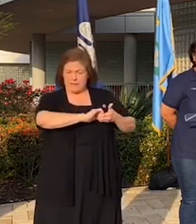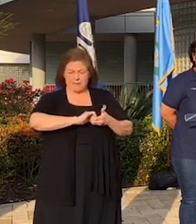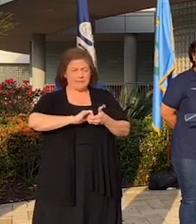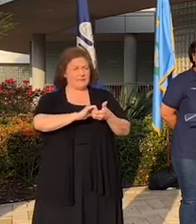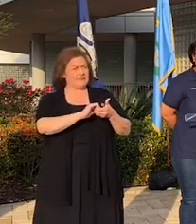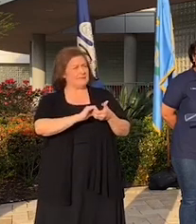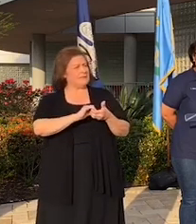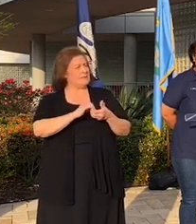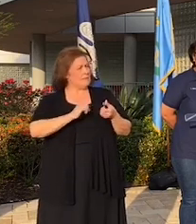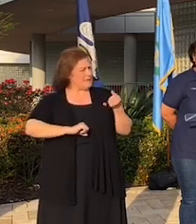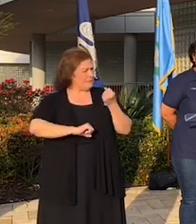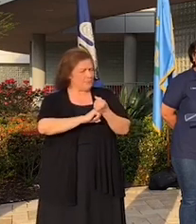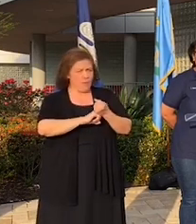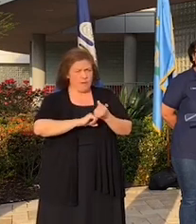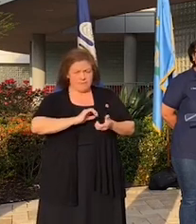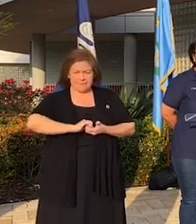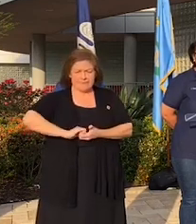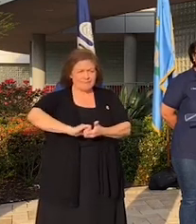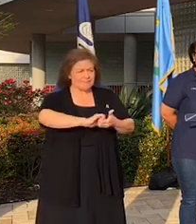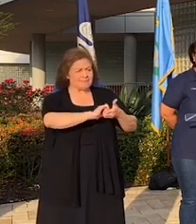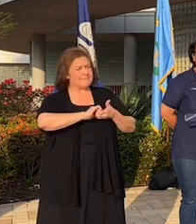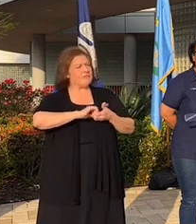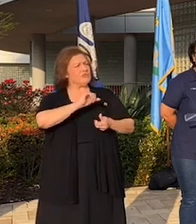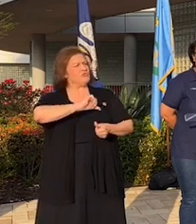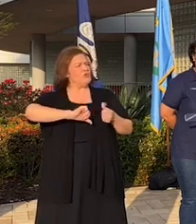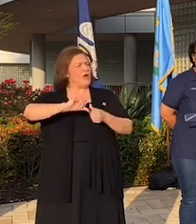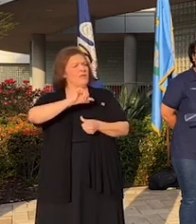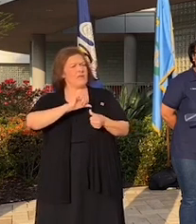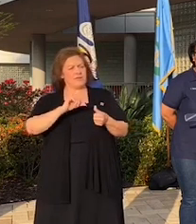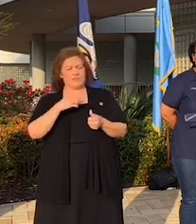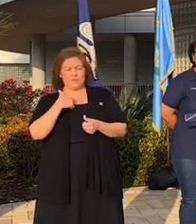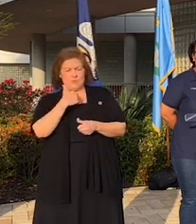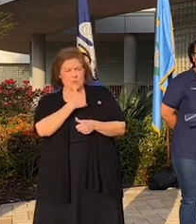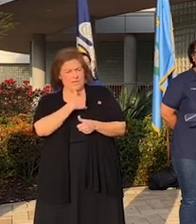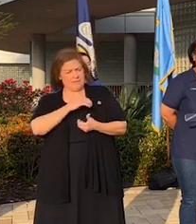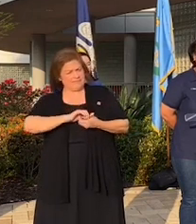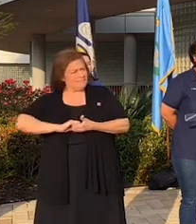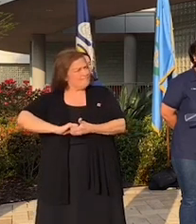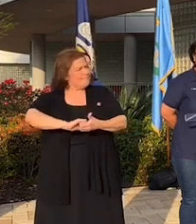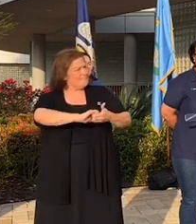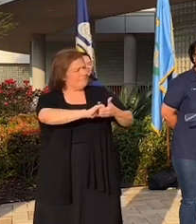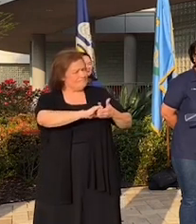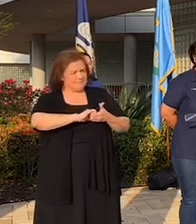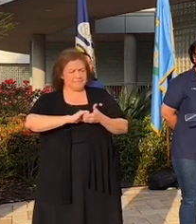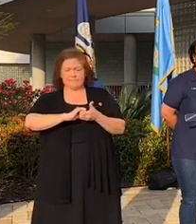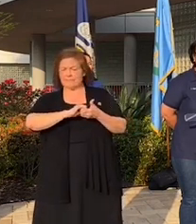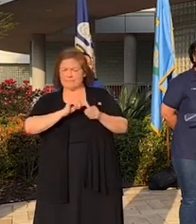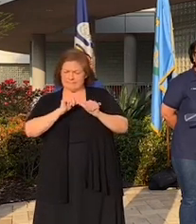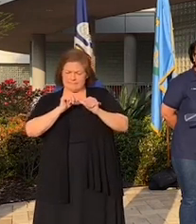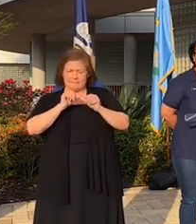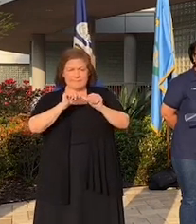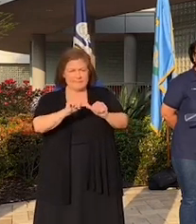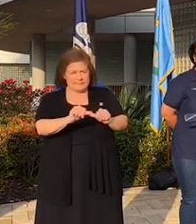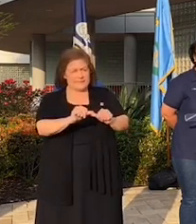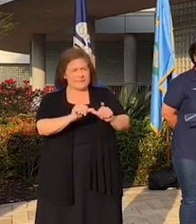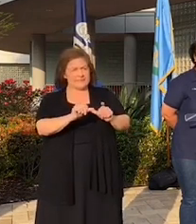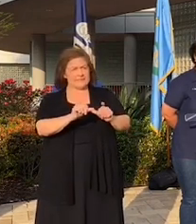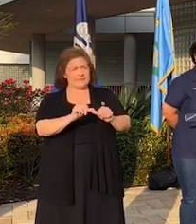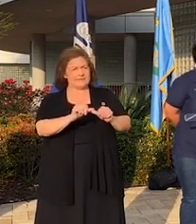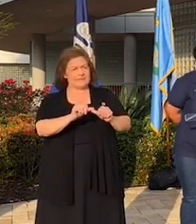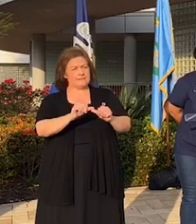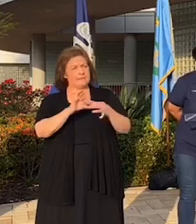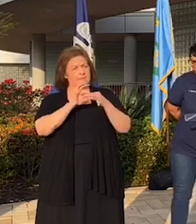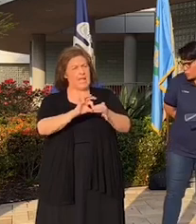leadership is supporting one another, and leadership is galvanized in a way that we haven't seen as it relates to this